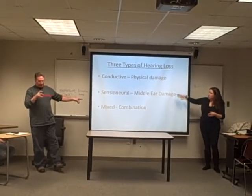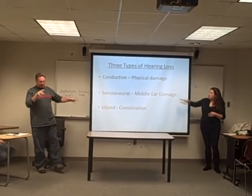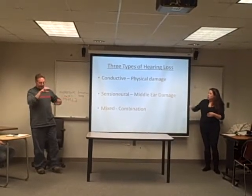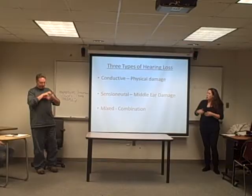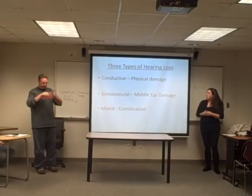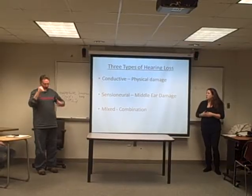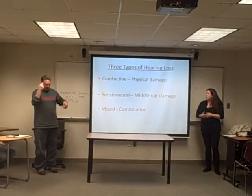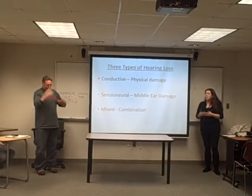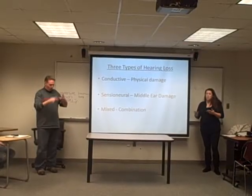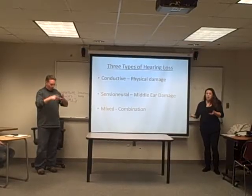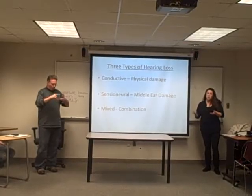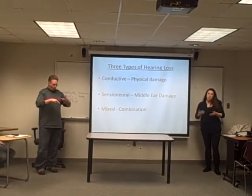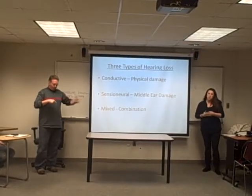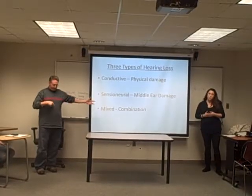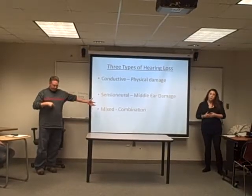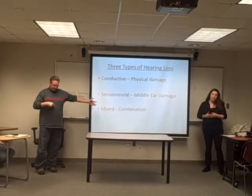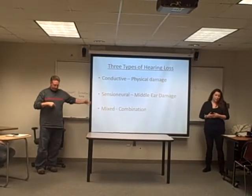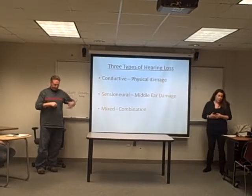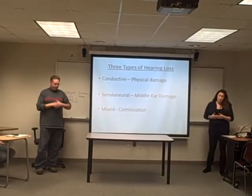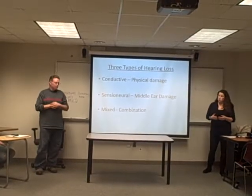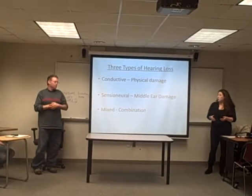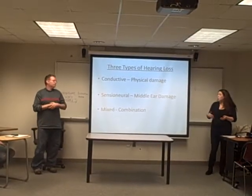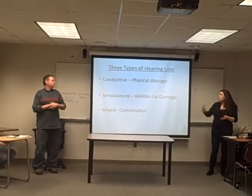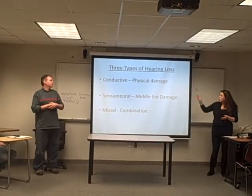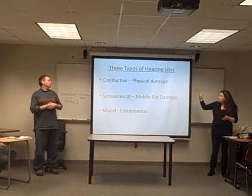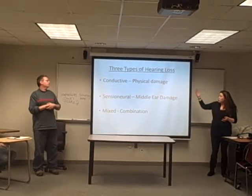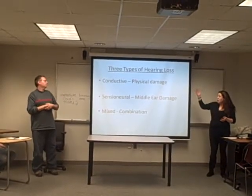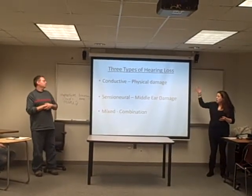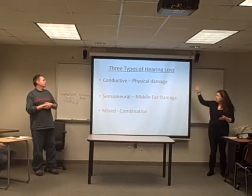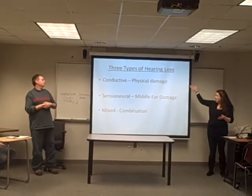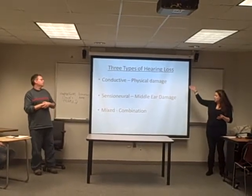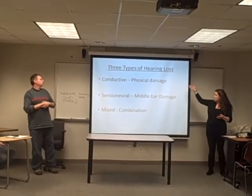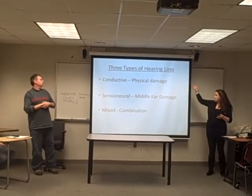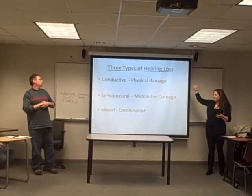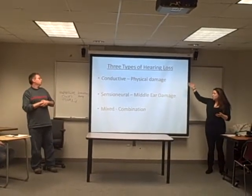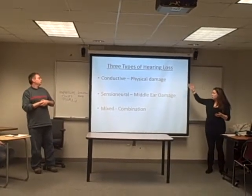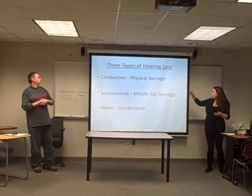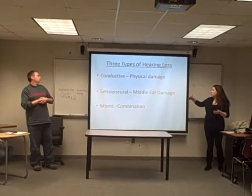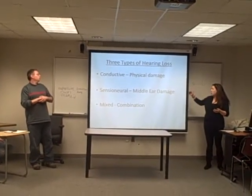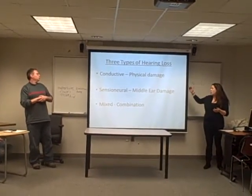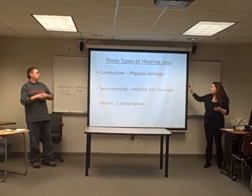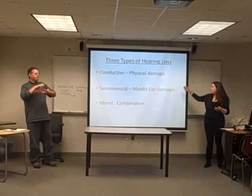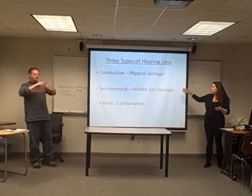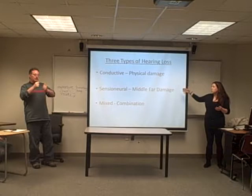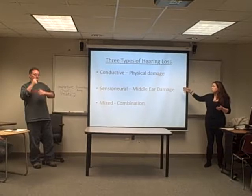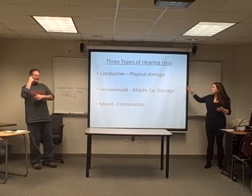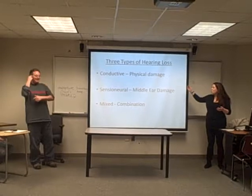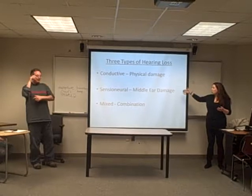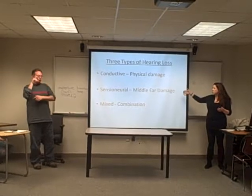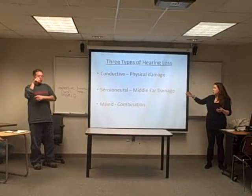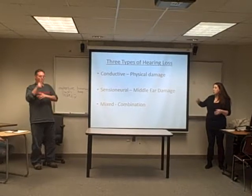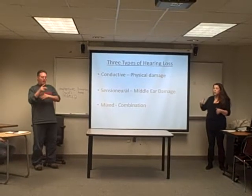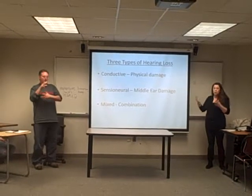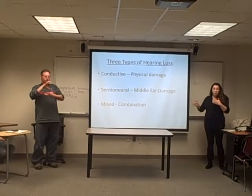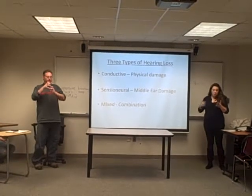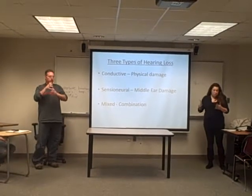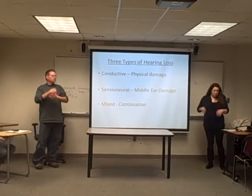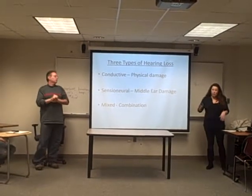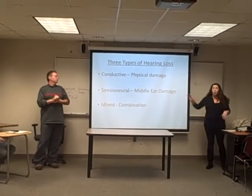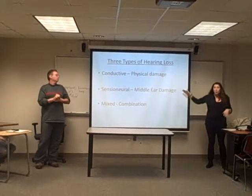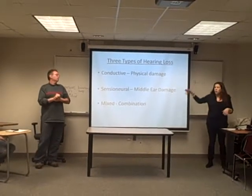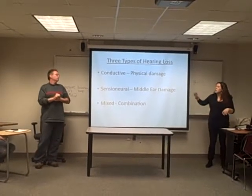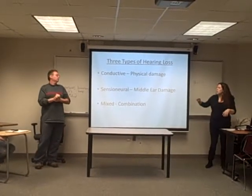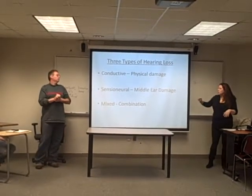a combination of conductive and sensorineural hearing loss. So you could have a damaged eardrum and cochlea damage,